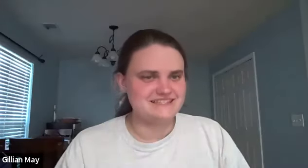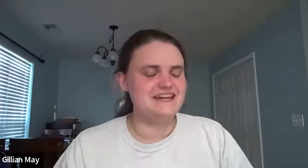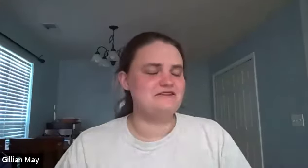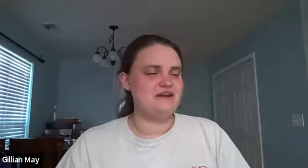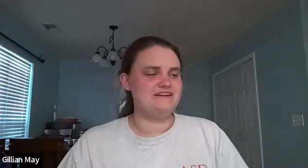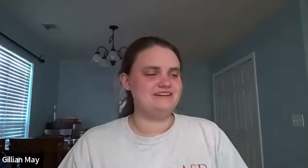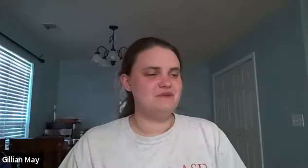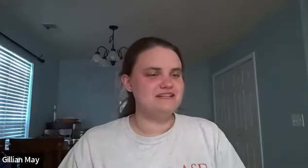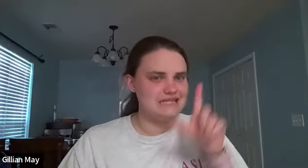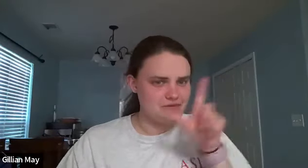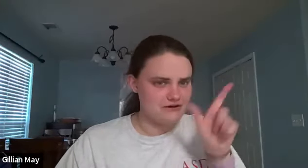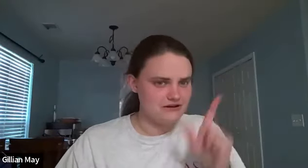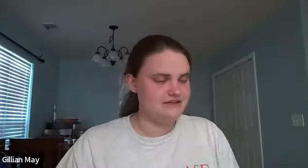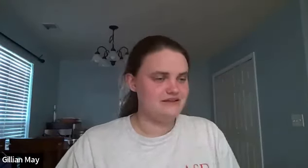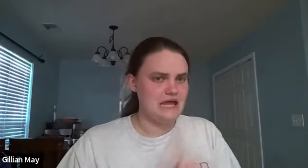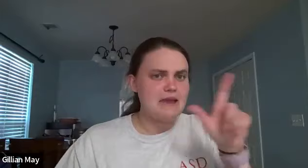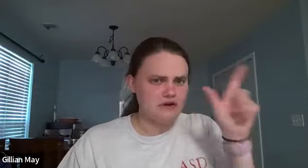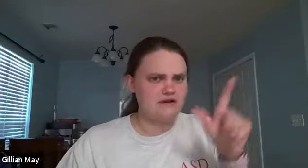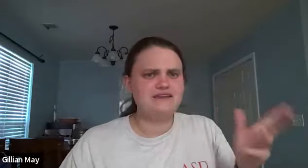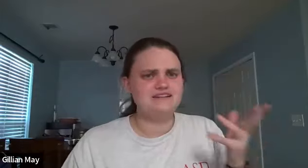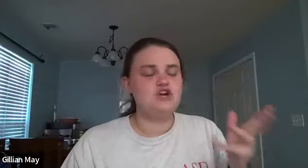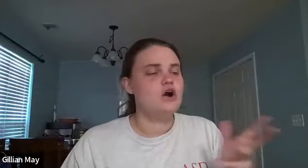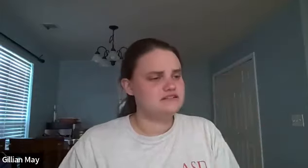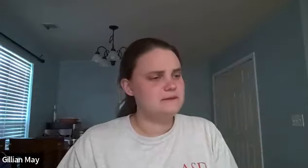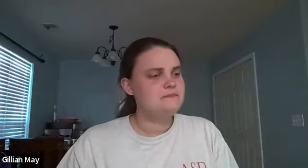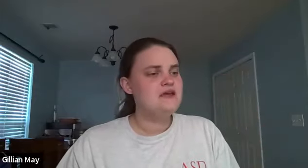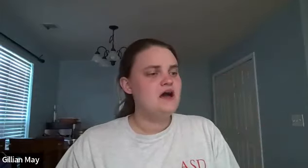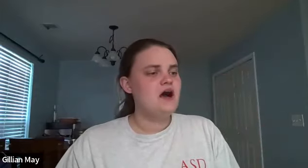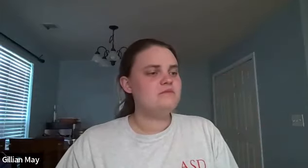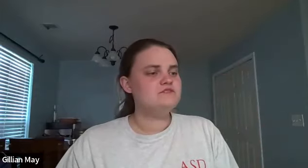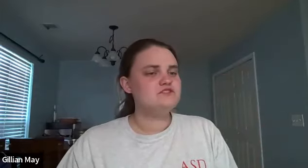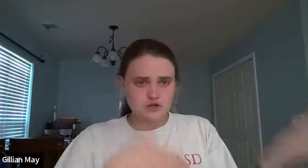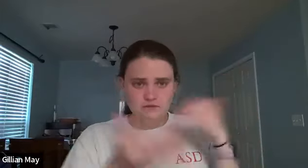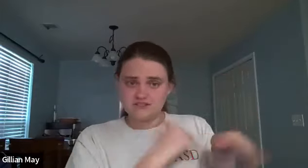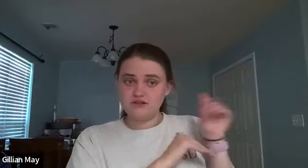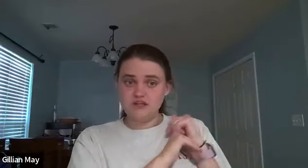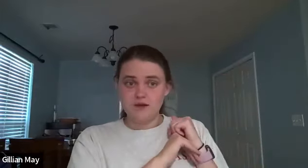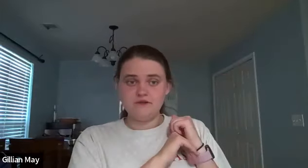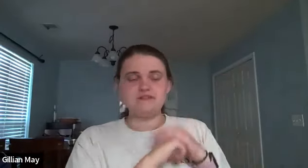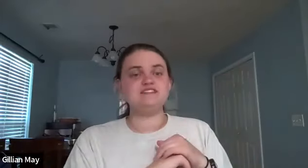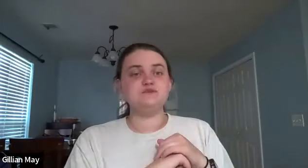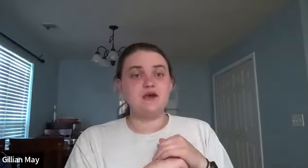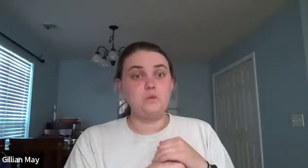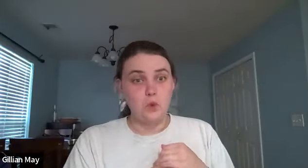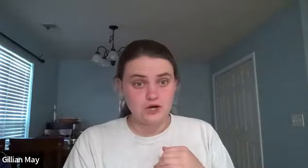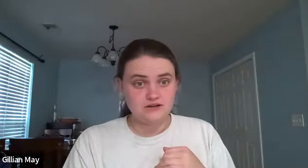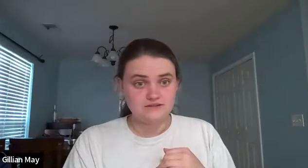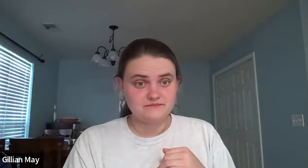in areas, and mine is library. I cannot talk tonight. So let's go back to our top that we did. So we had work.